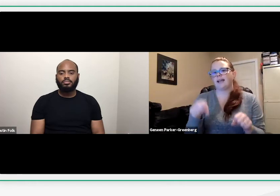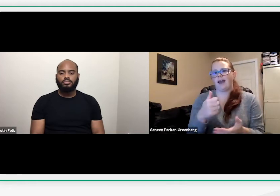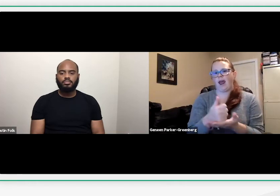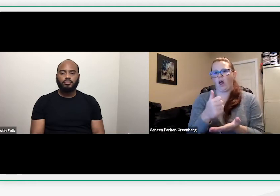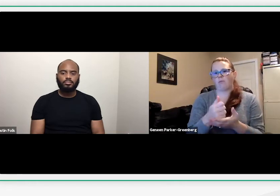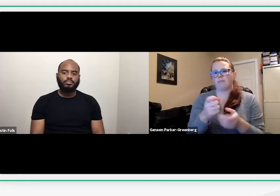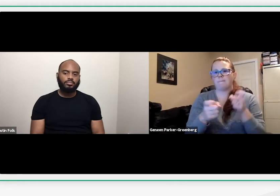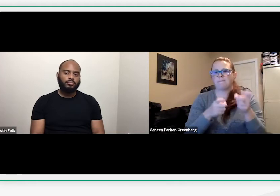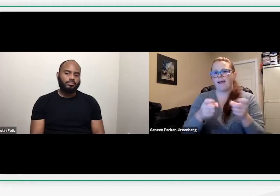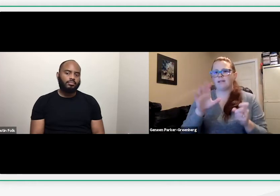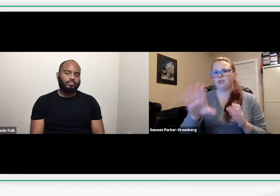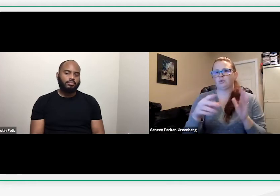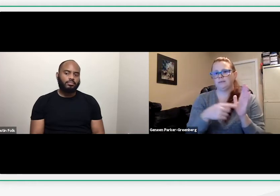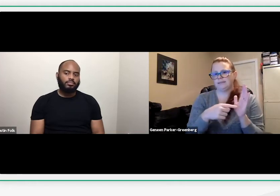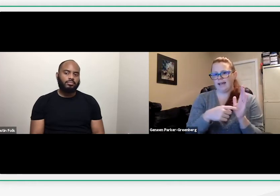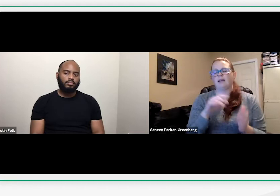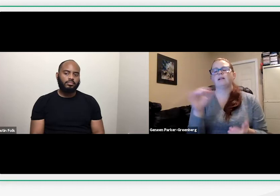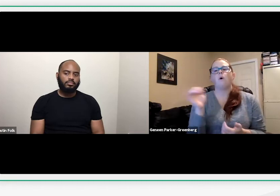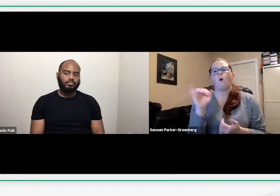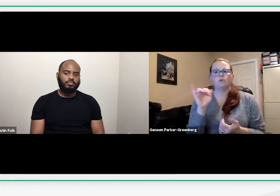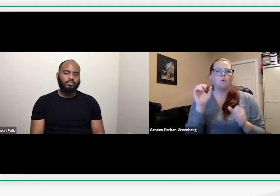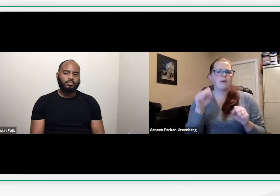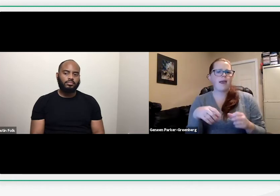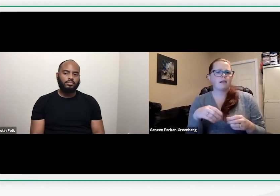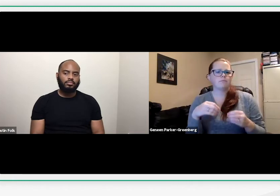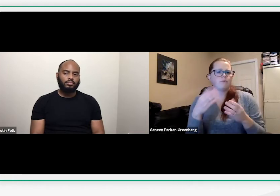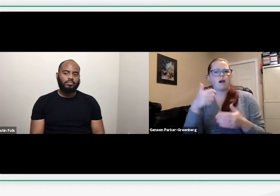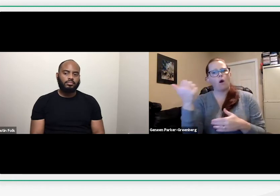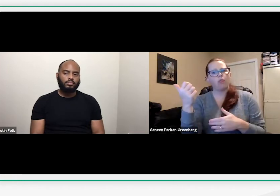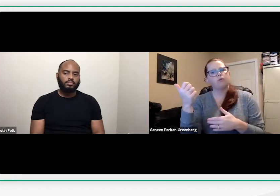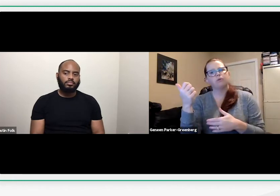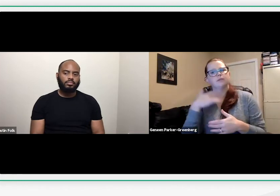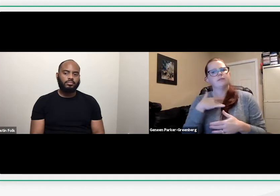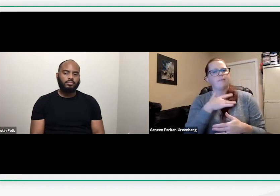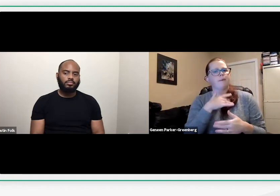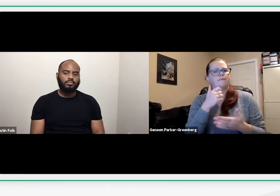So that's why nonprofit agencies such as these can help you manage your debt.